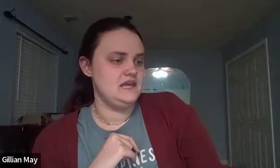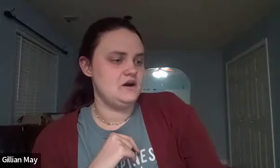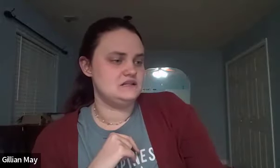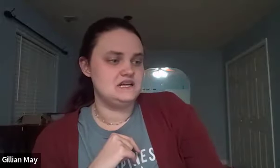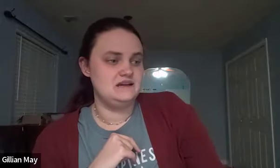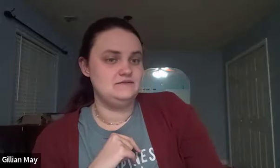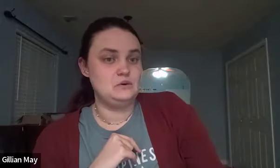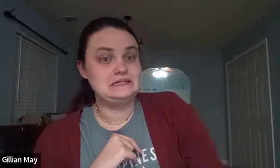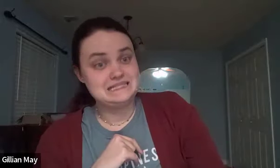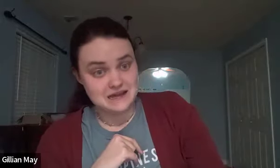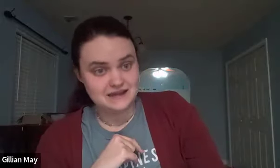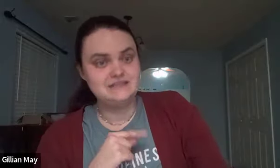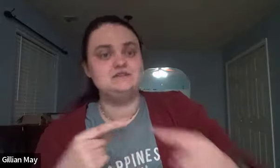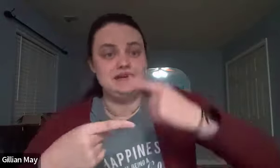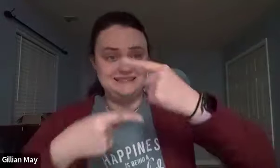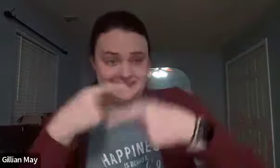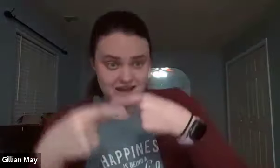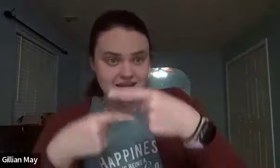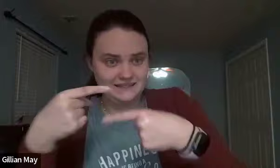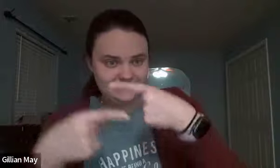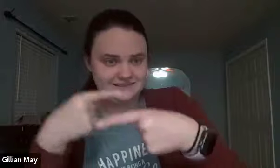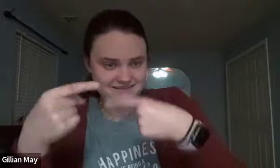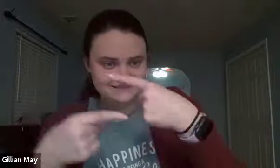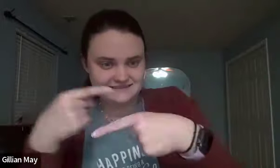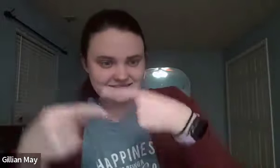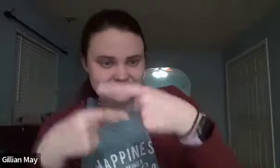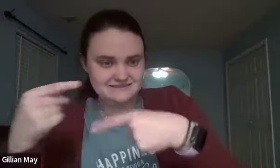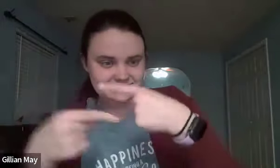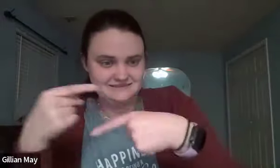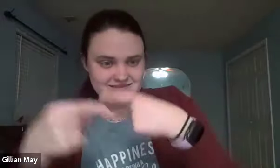Then our sign for sign. So we had sign